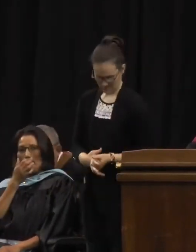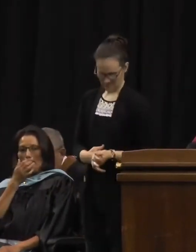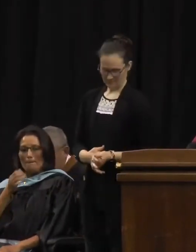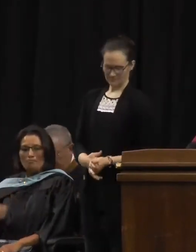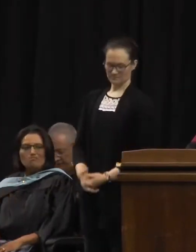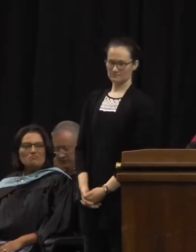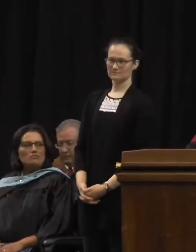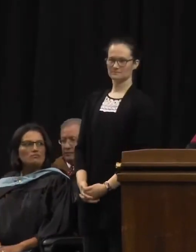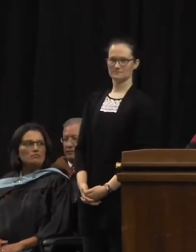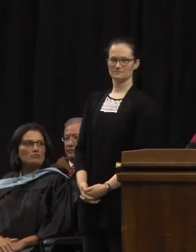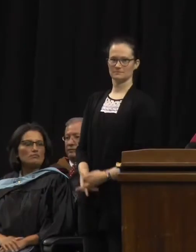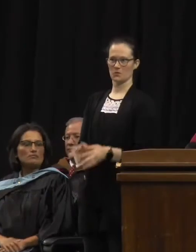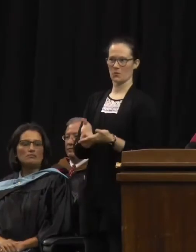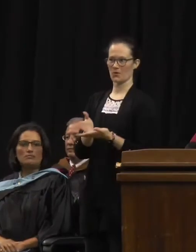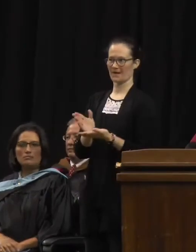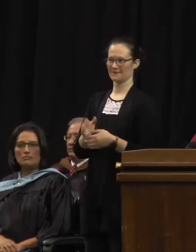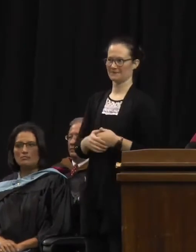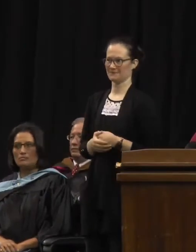All right.